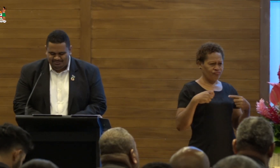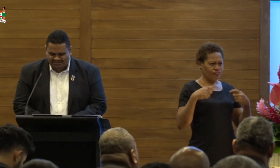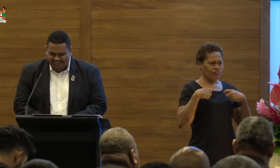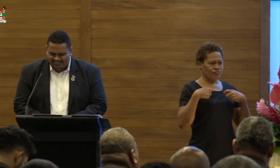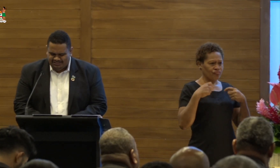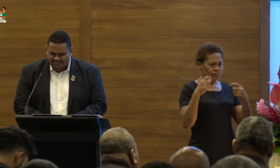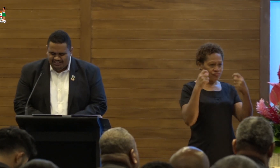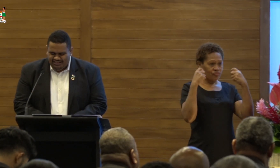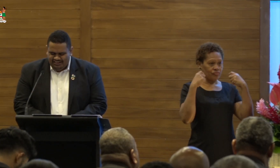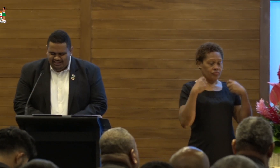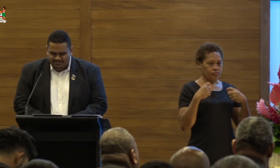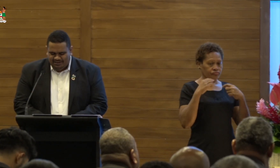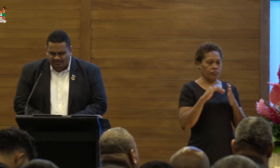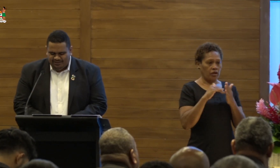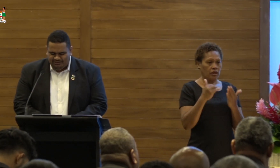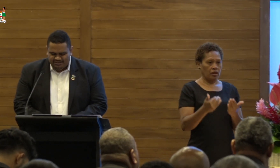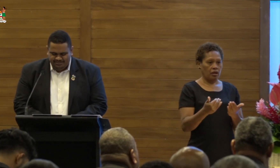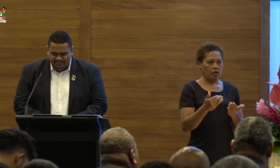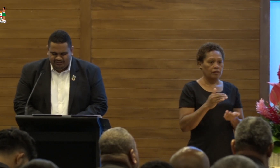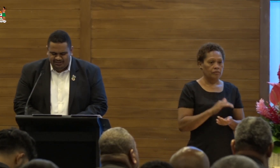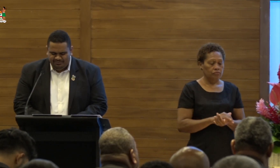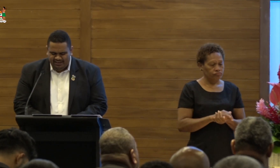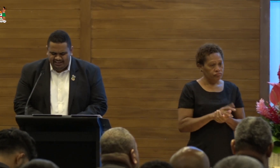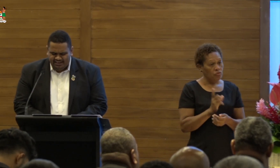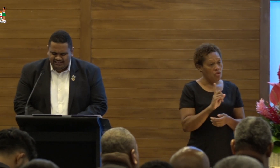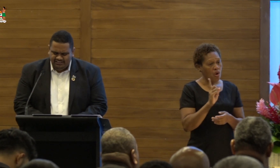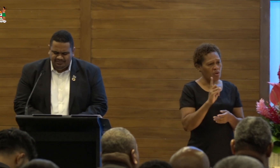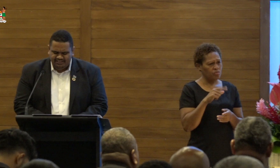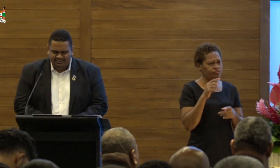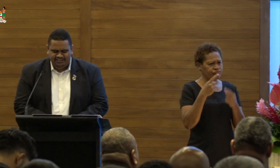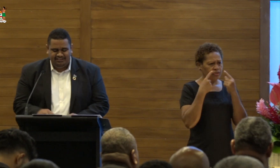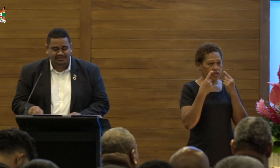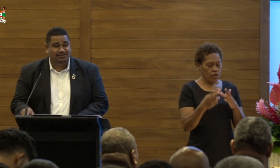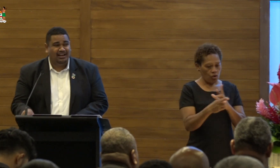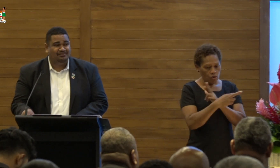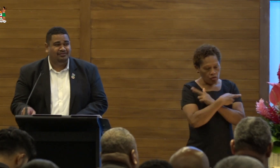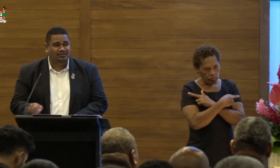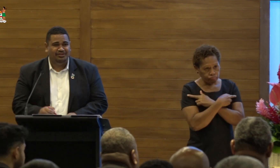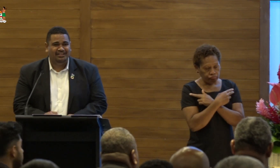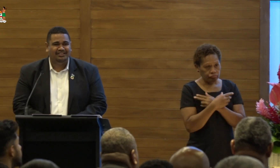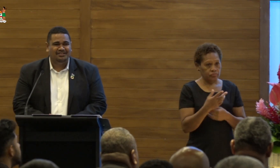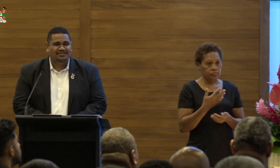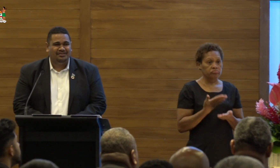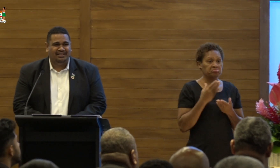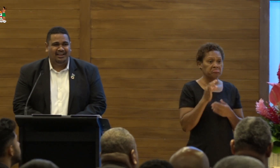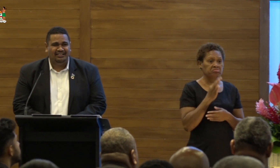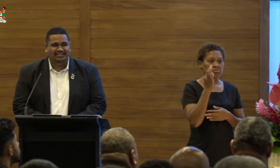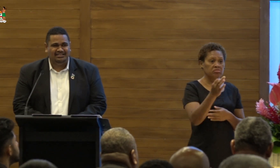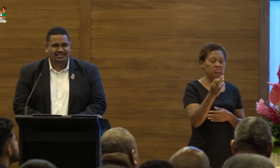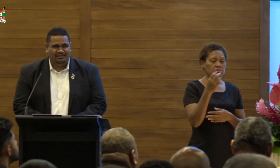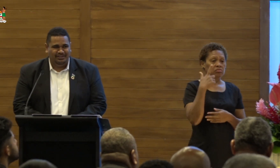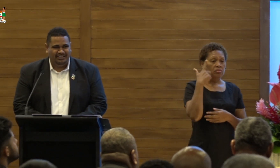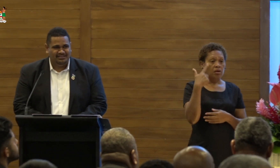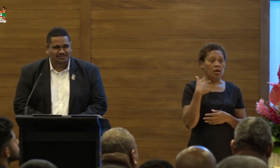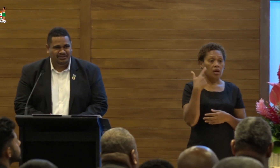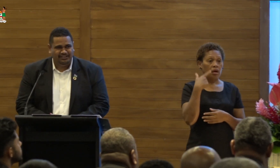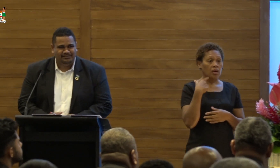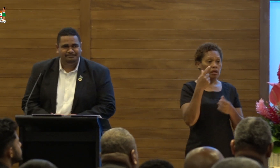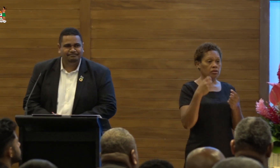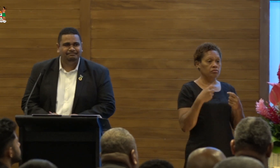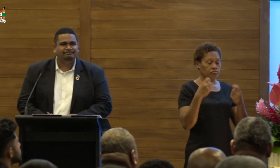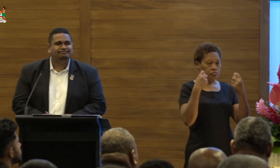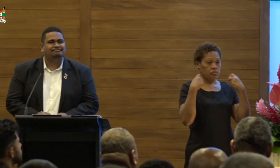guests up on stage. As a mark of our respect and honor, may I kindly invite the ladies to come forward for the garlanding ceremony this